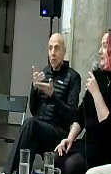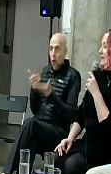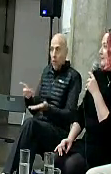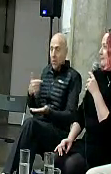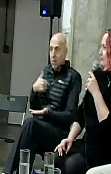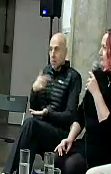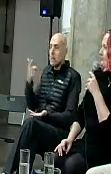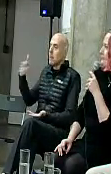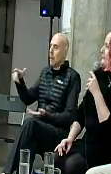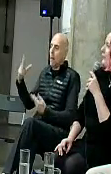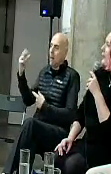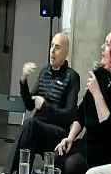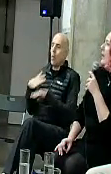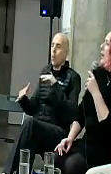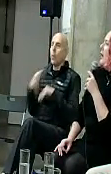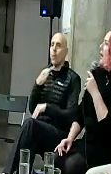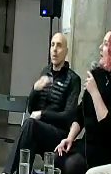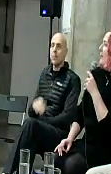her for that assessment.